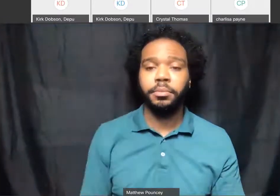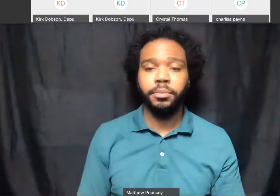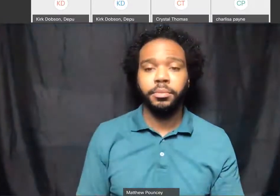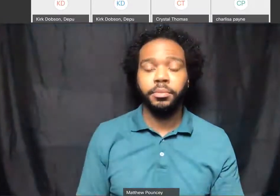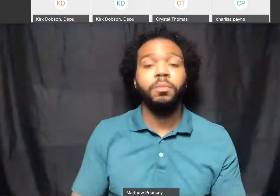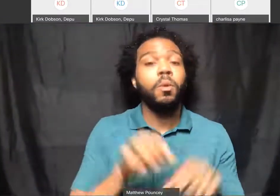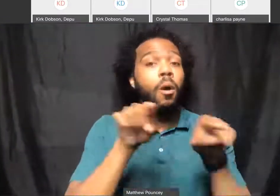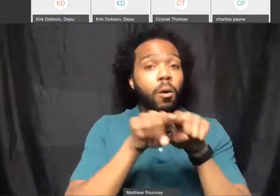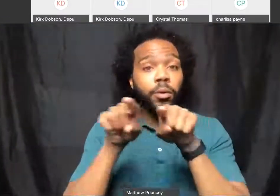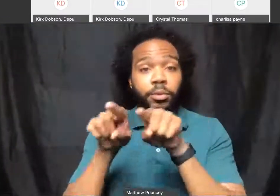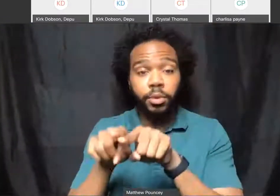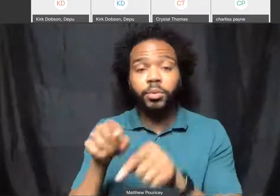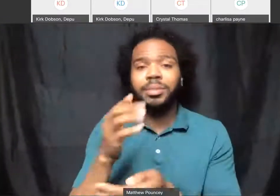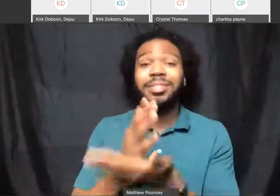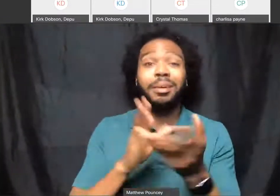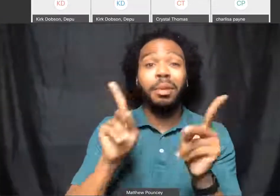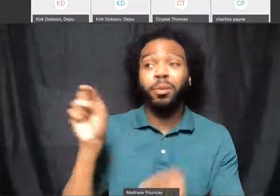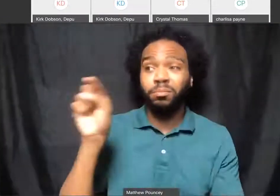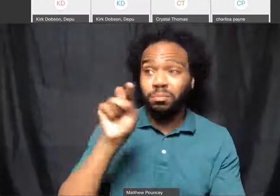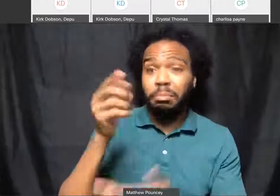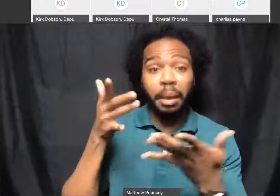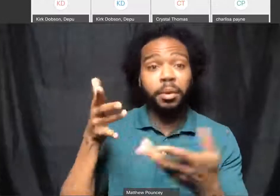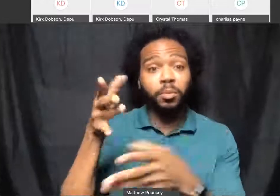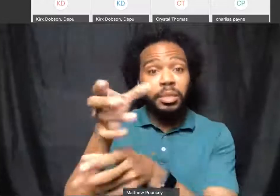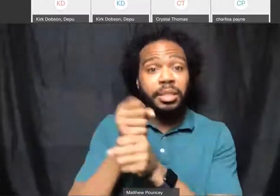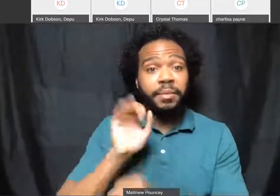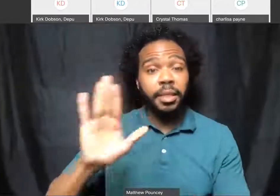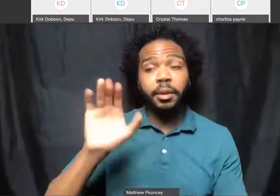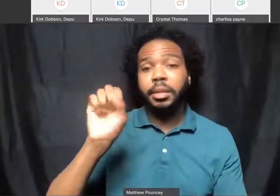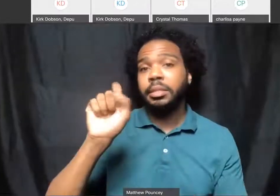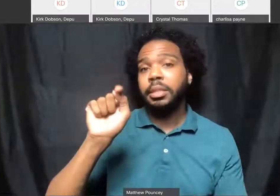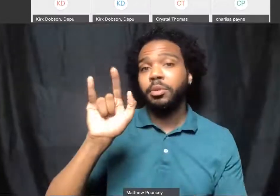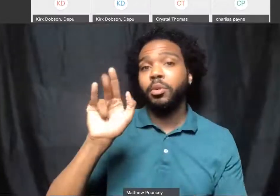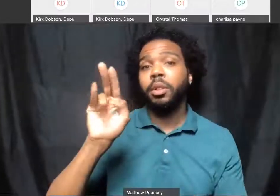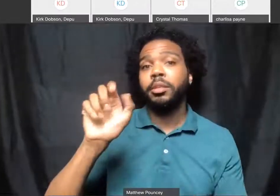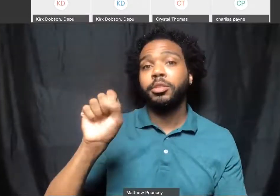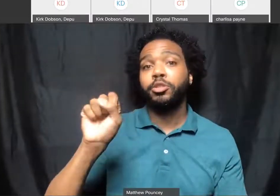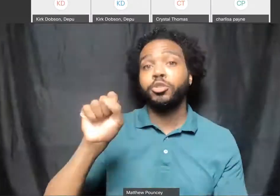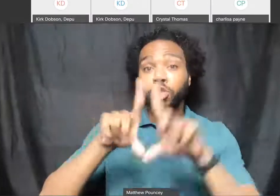Also, some people may have received their stimulus check and did not communicate it to the provider.